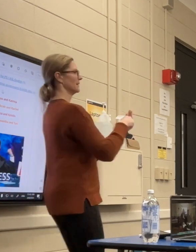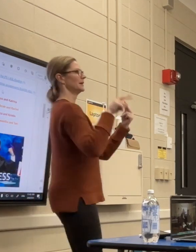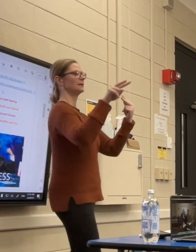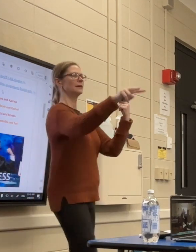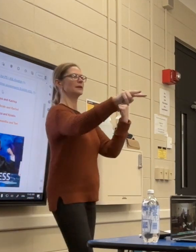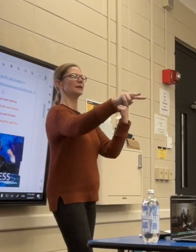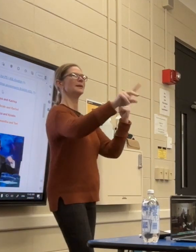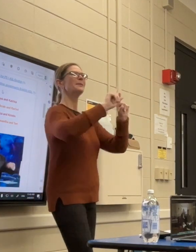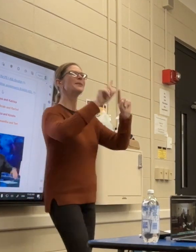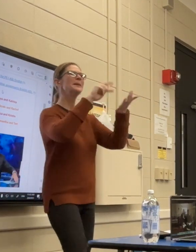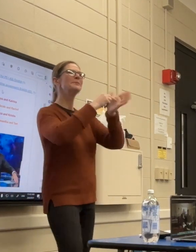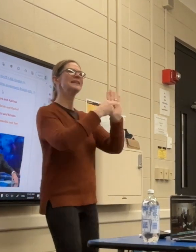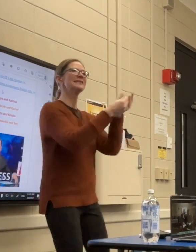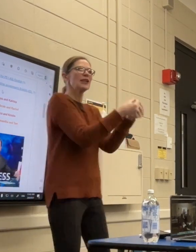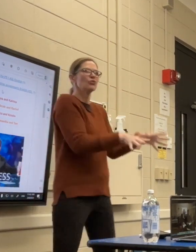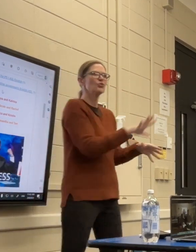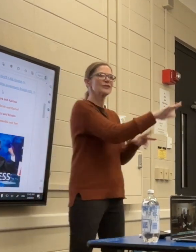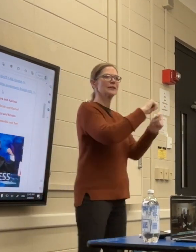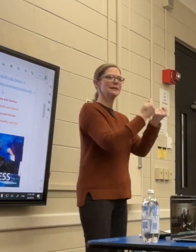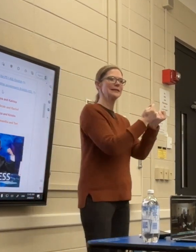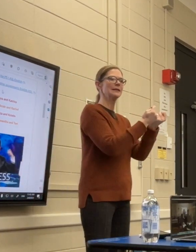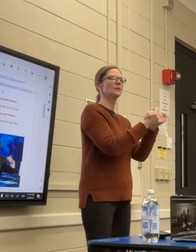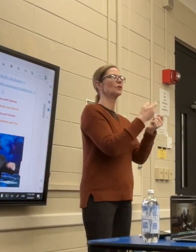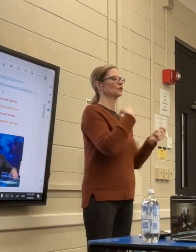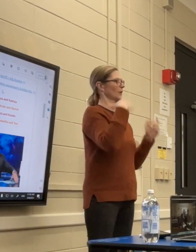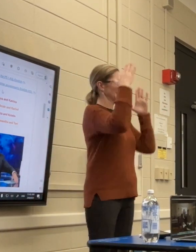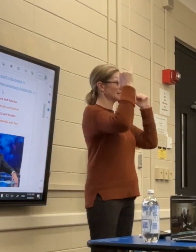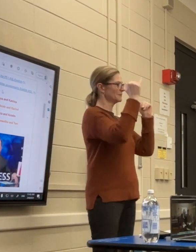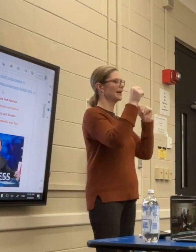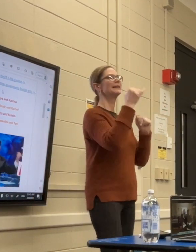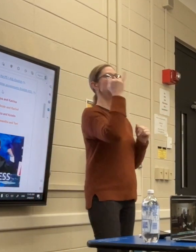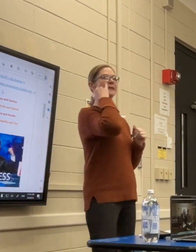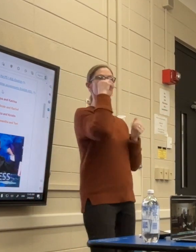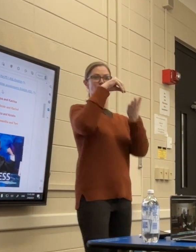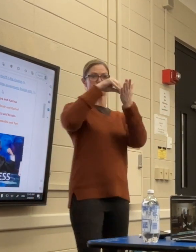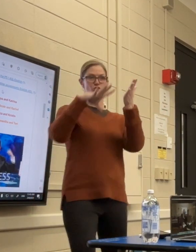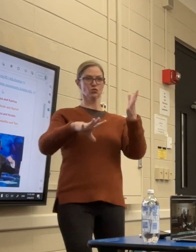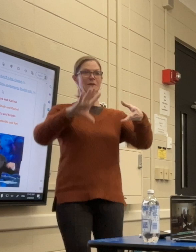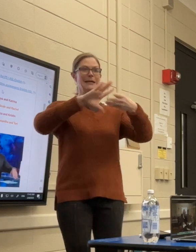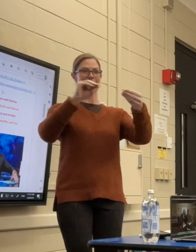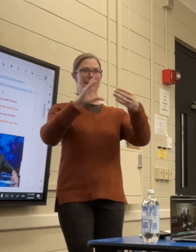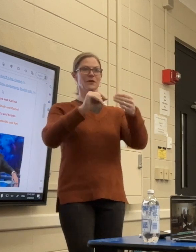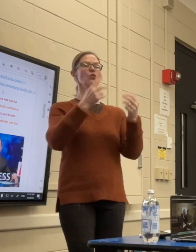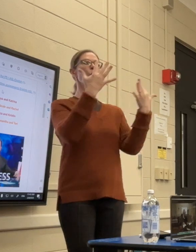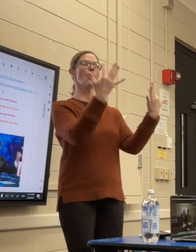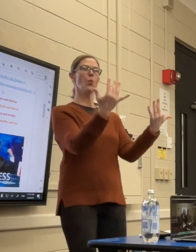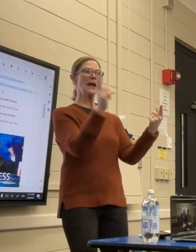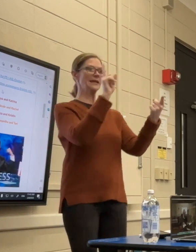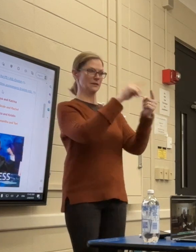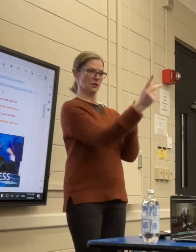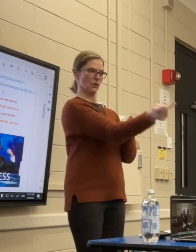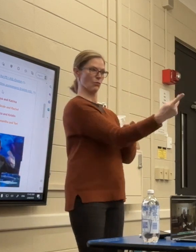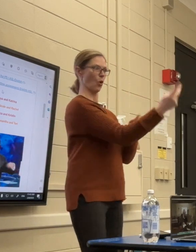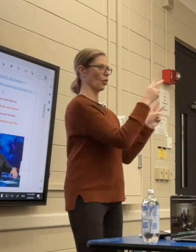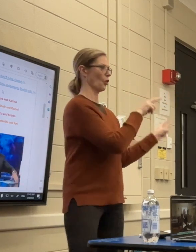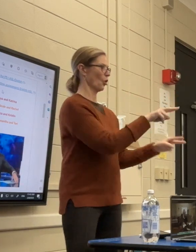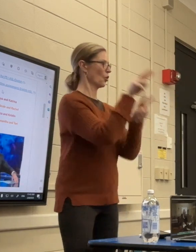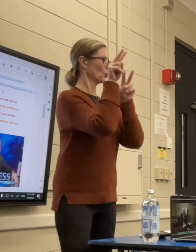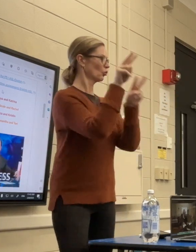assigned to a student and many students are discussing, you lose your team member because one person is waiting. You're